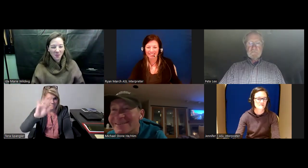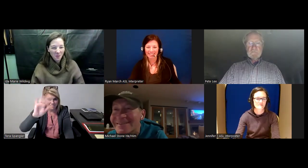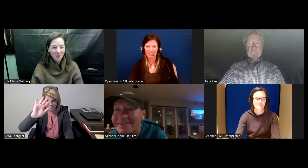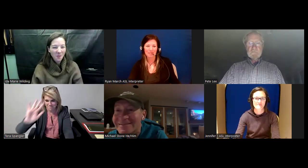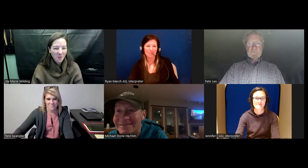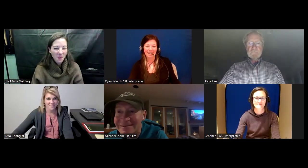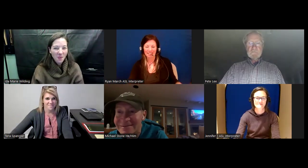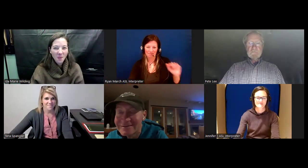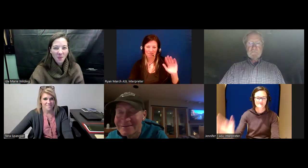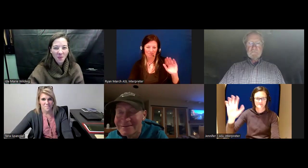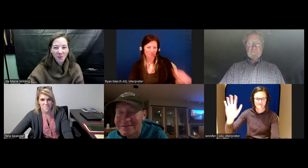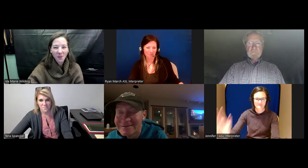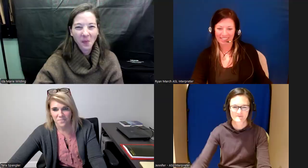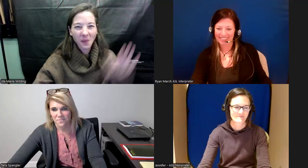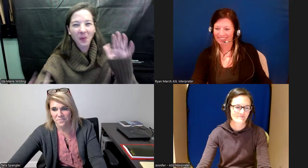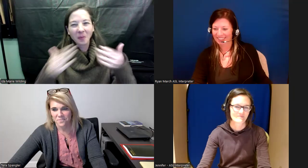everyone. Bye-bye.